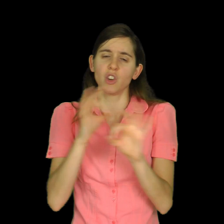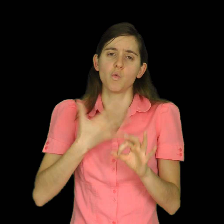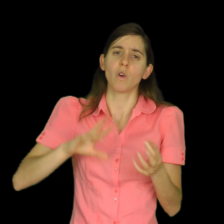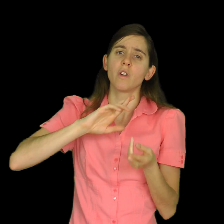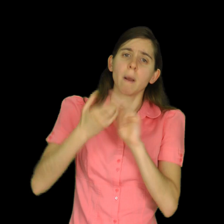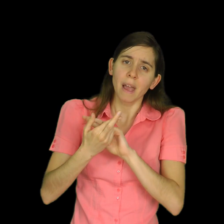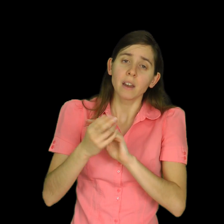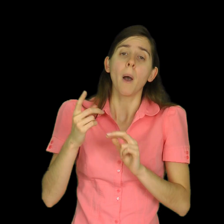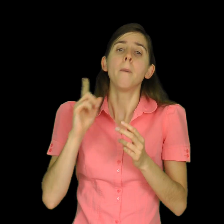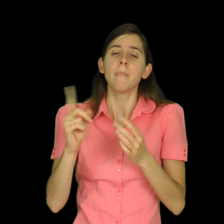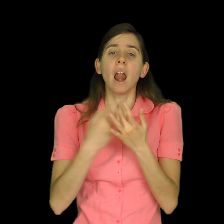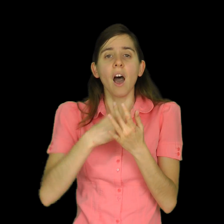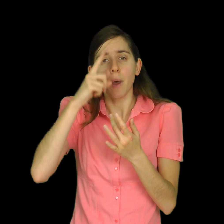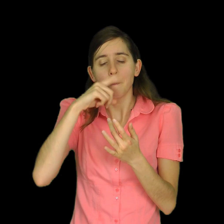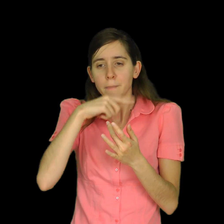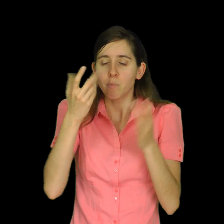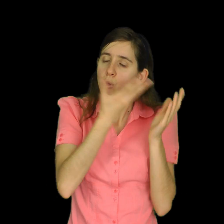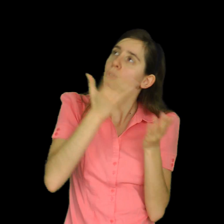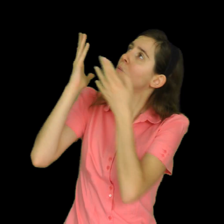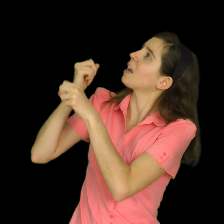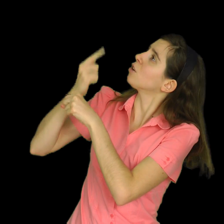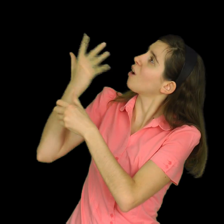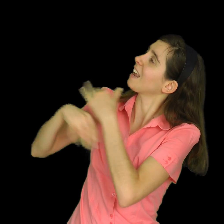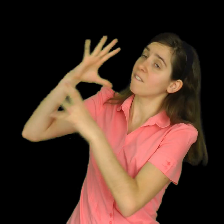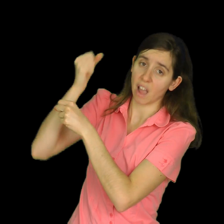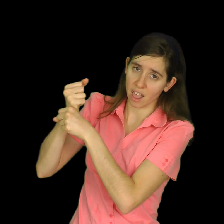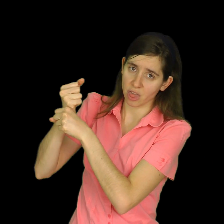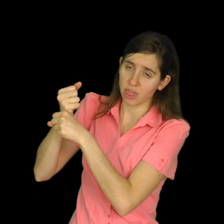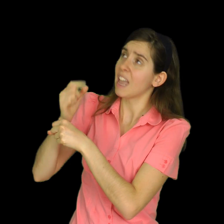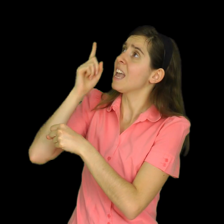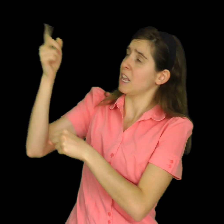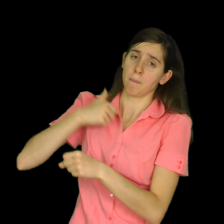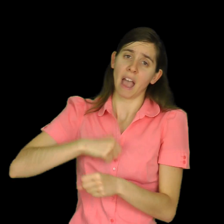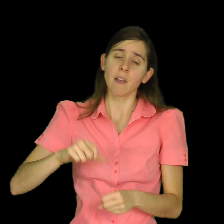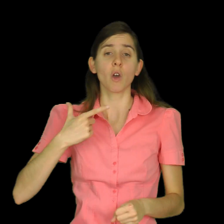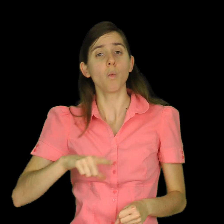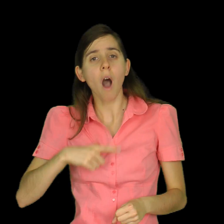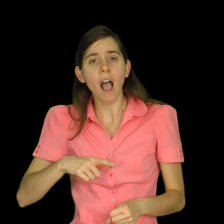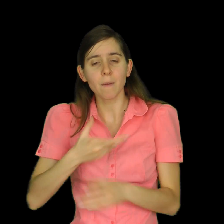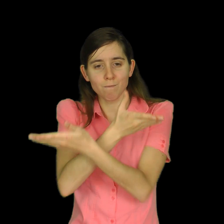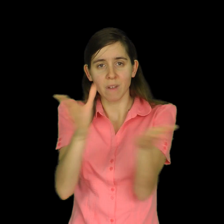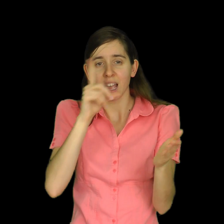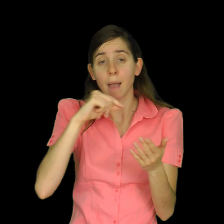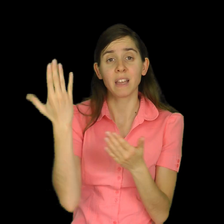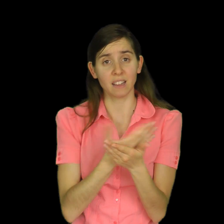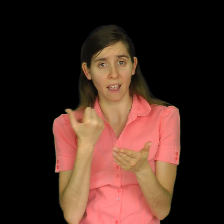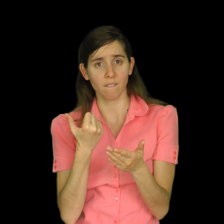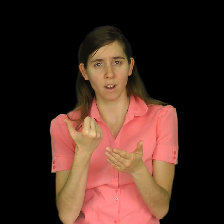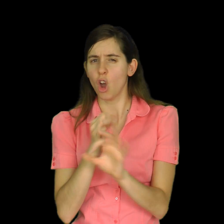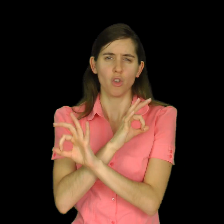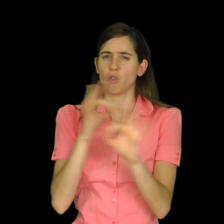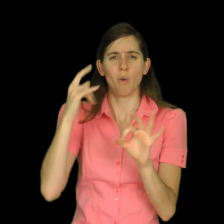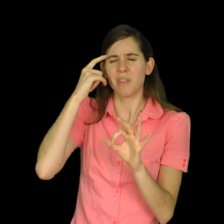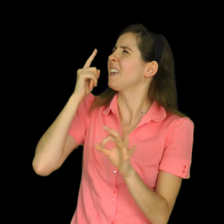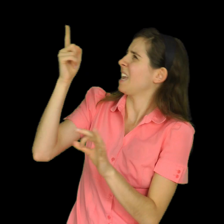God in faith and faithfulness. God did what He did so people could be saved. So let's not accuse God